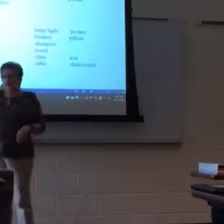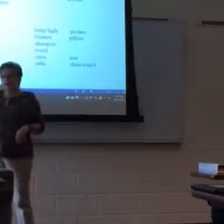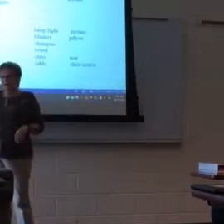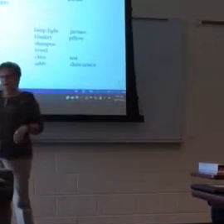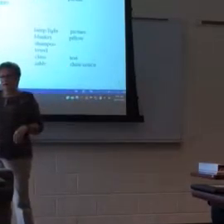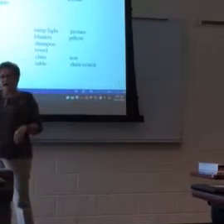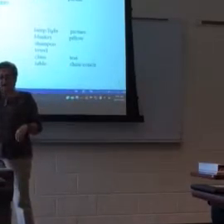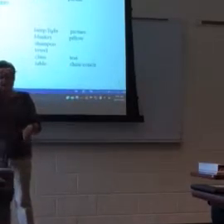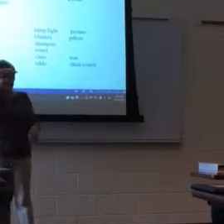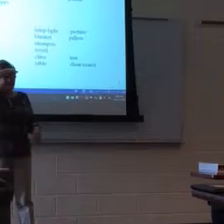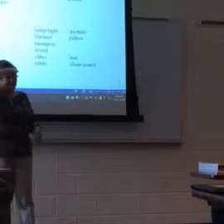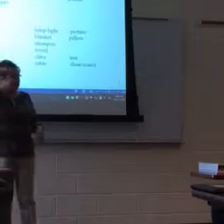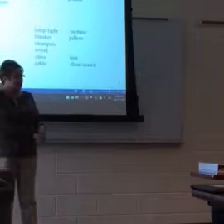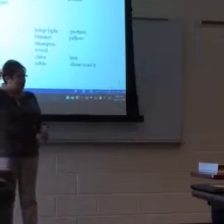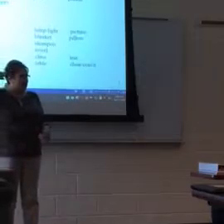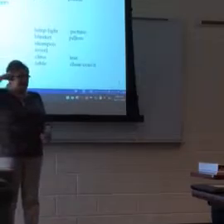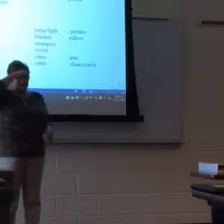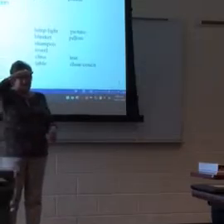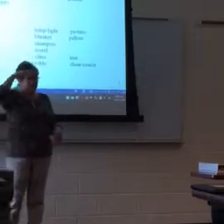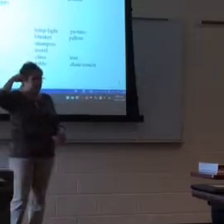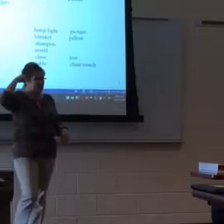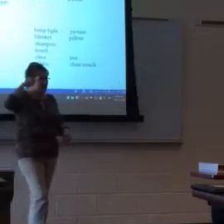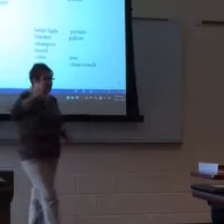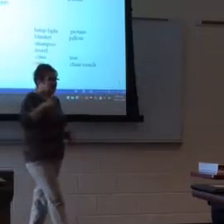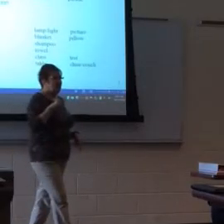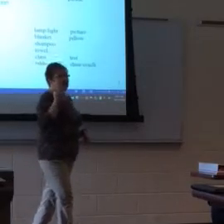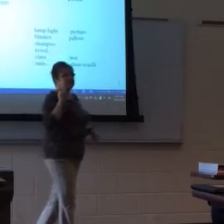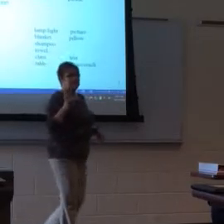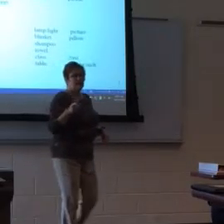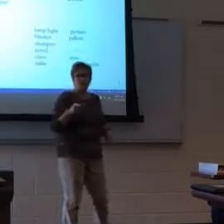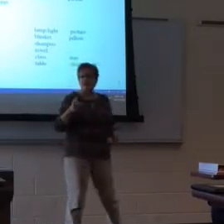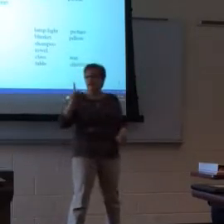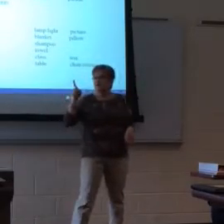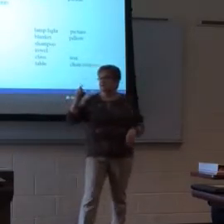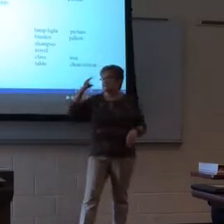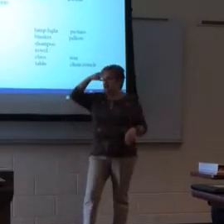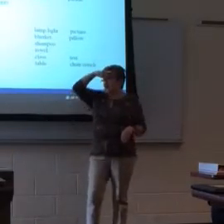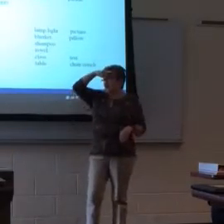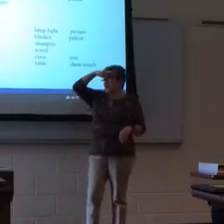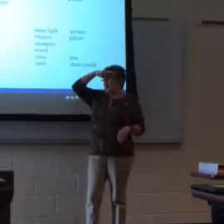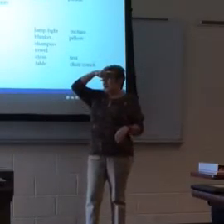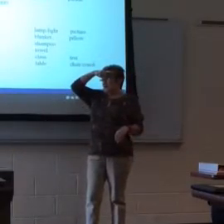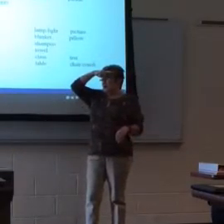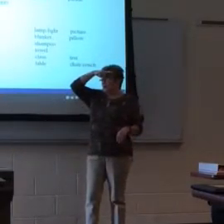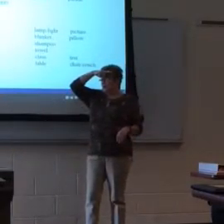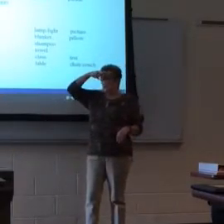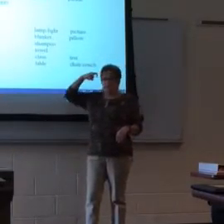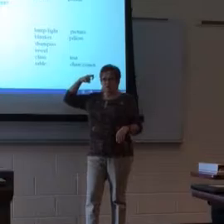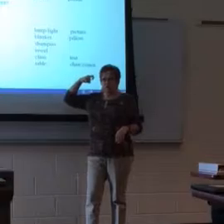Black. Black. It's black. Okay? Summer is you